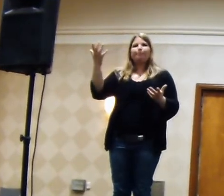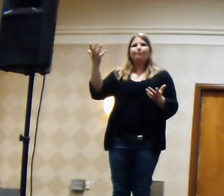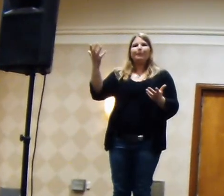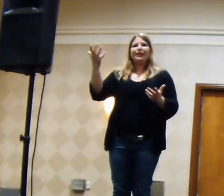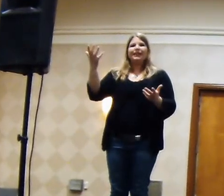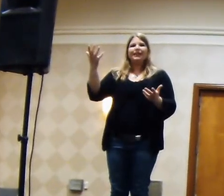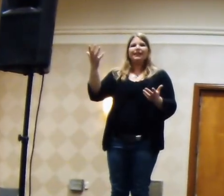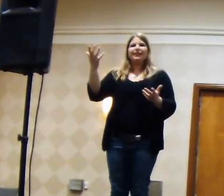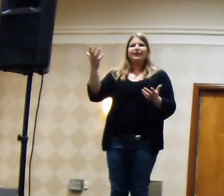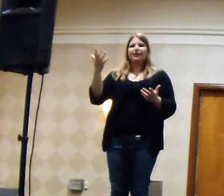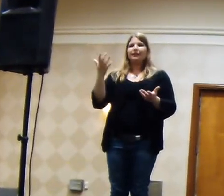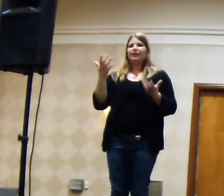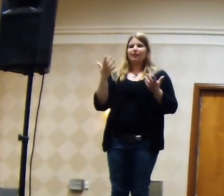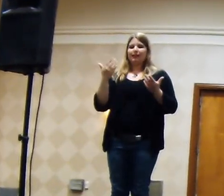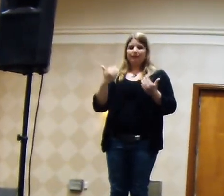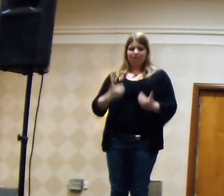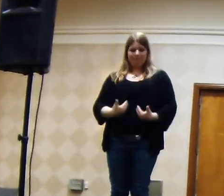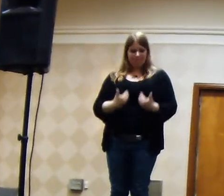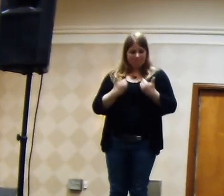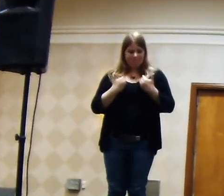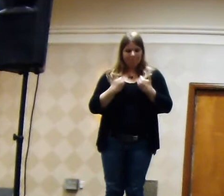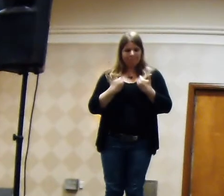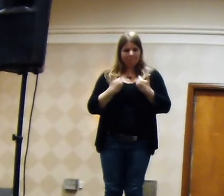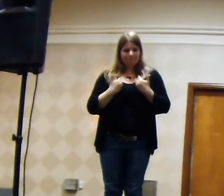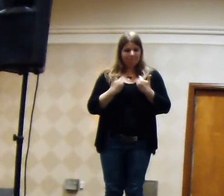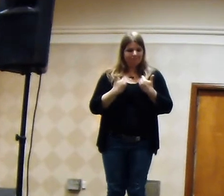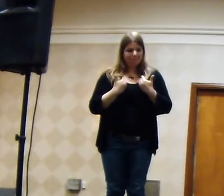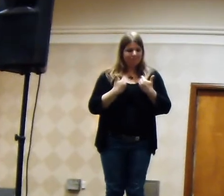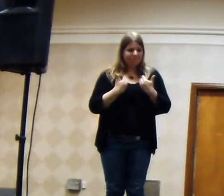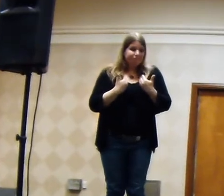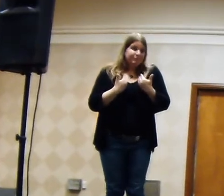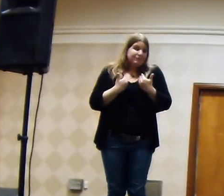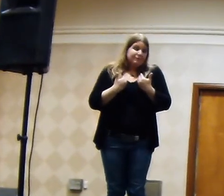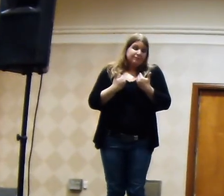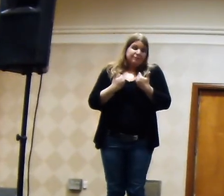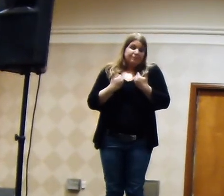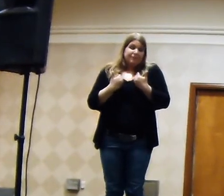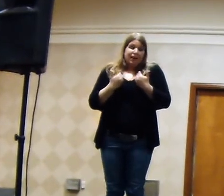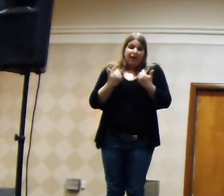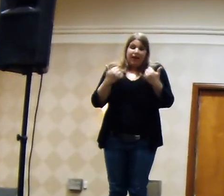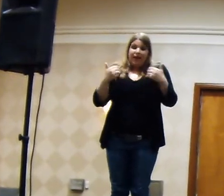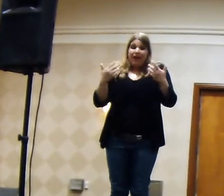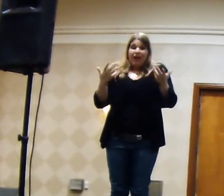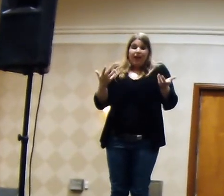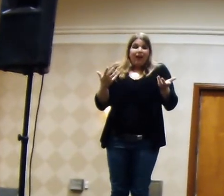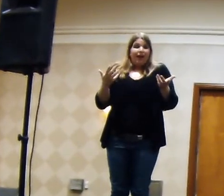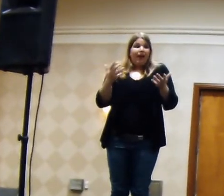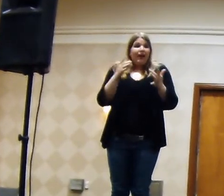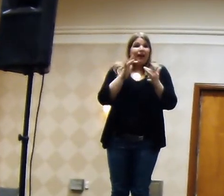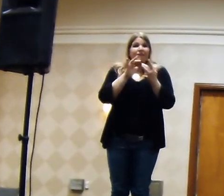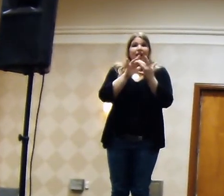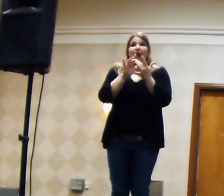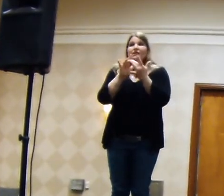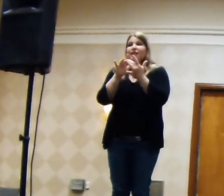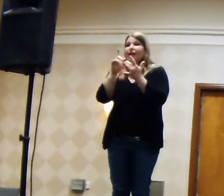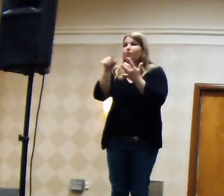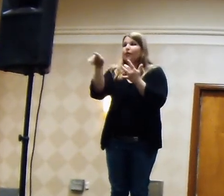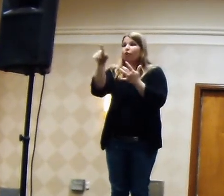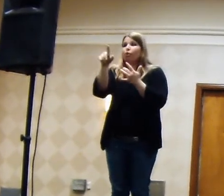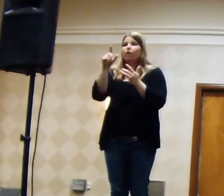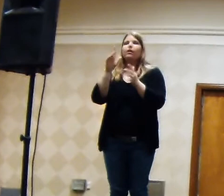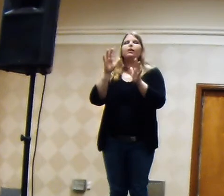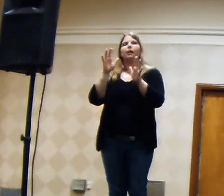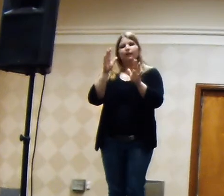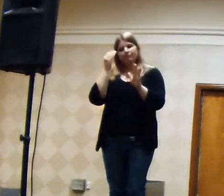it's really good for me as an artist to have contact, you know, because what happens sometimes with people when they get famous